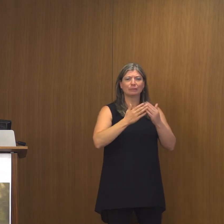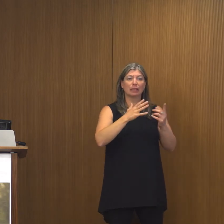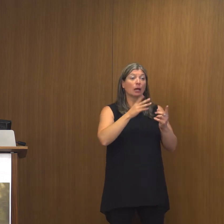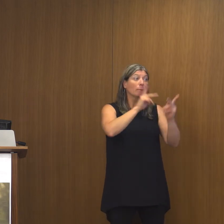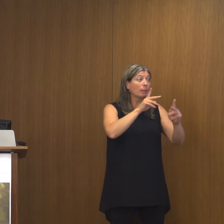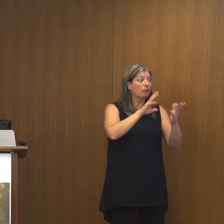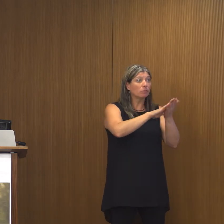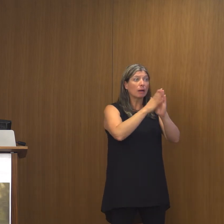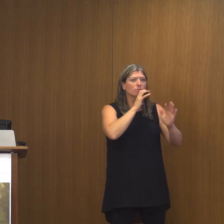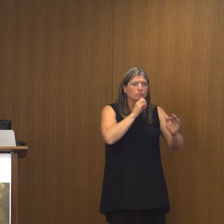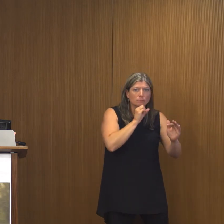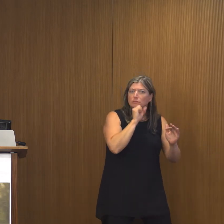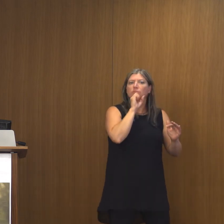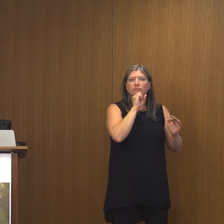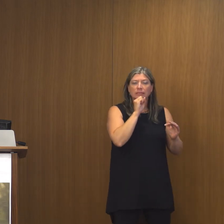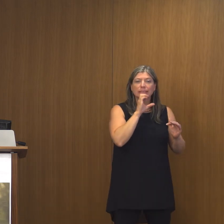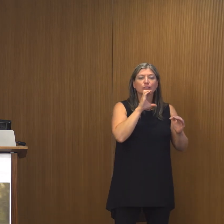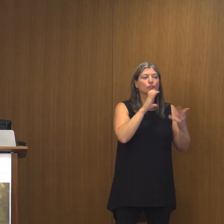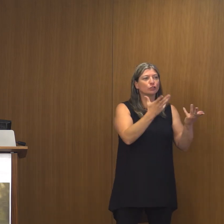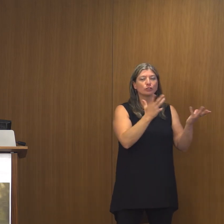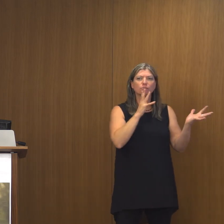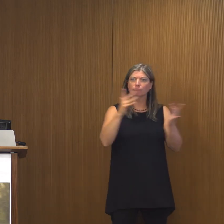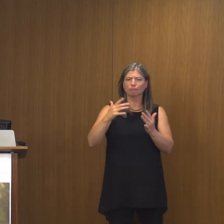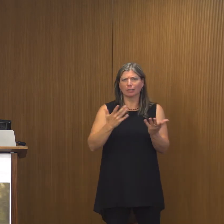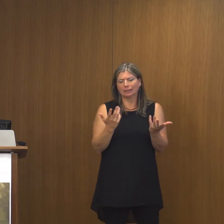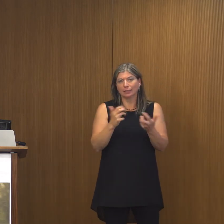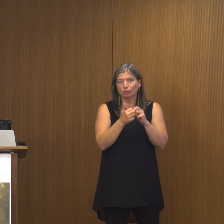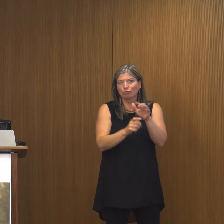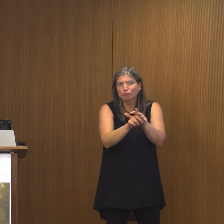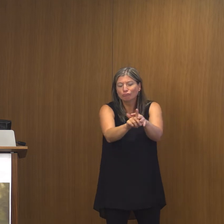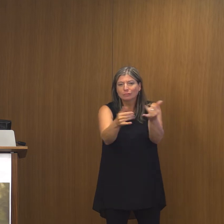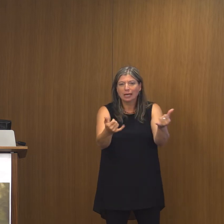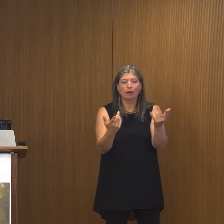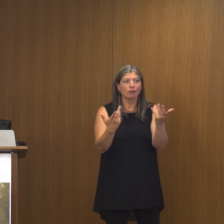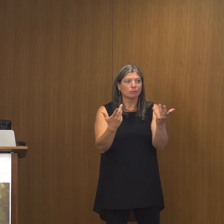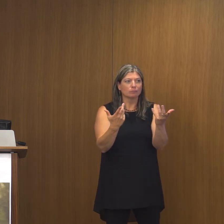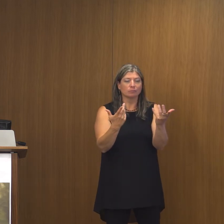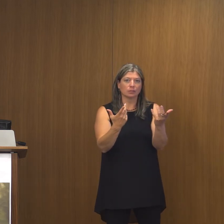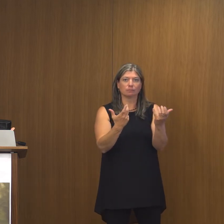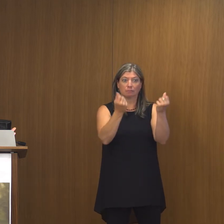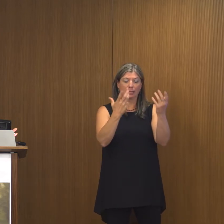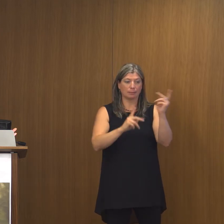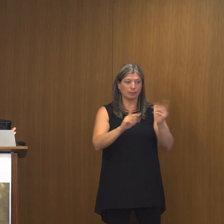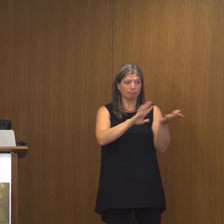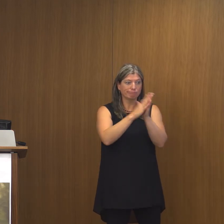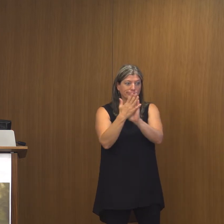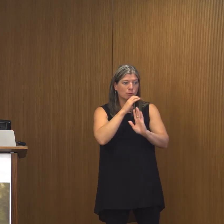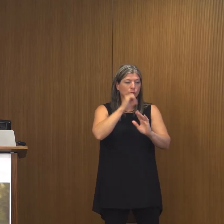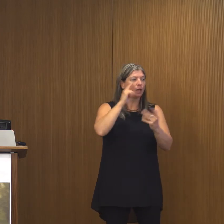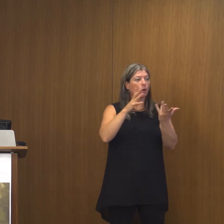population, which is an issue in Canada as it is in other countries. That idea of building environments that are